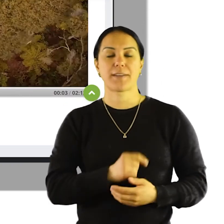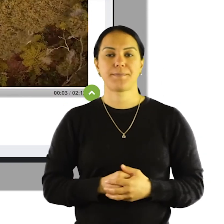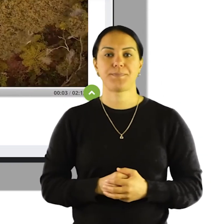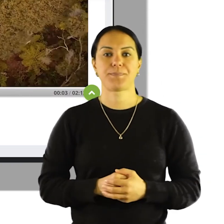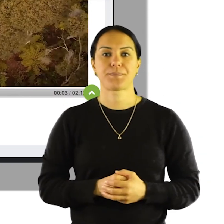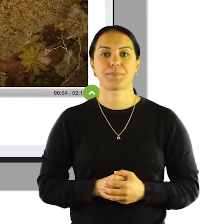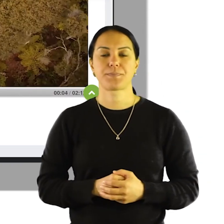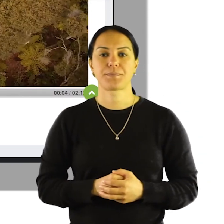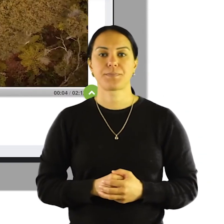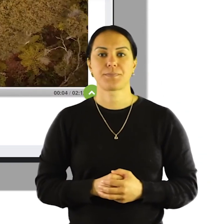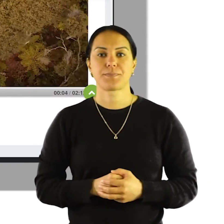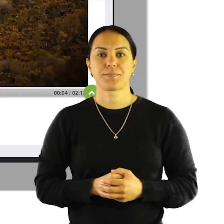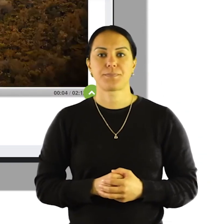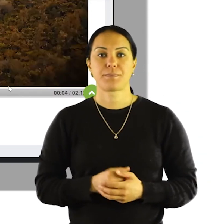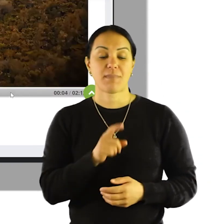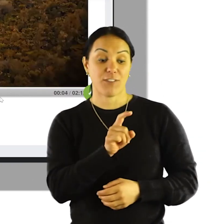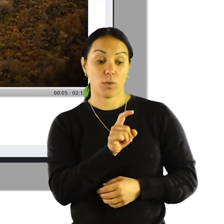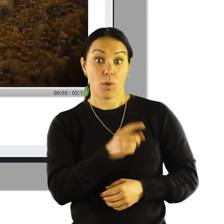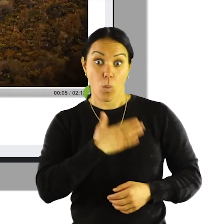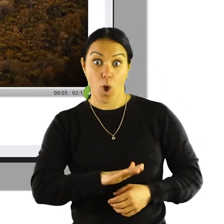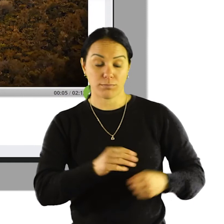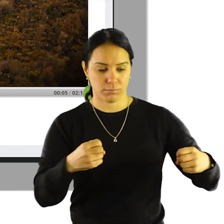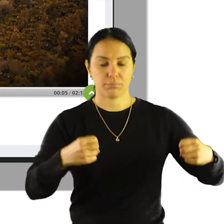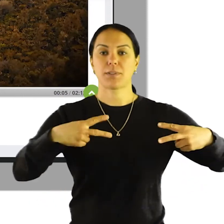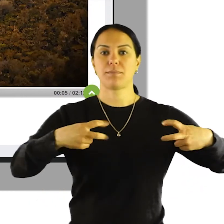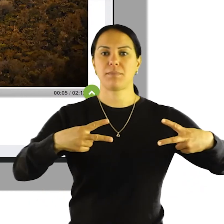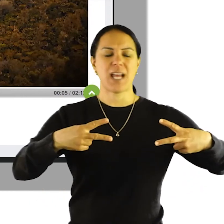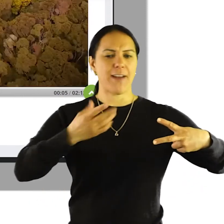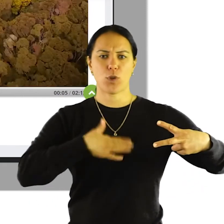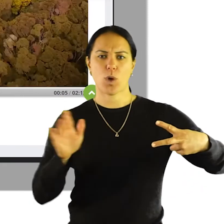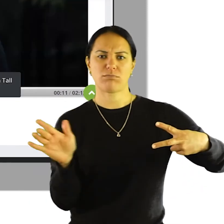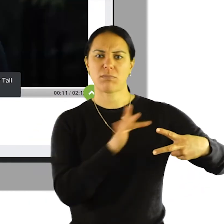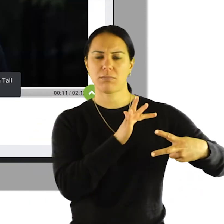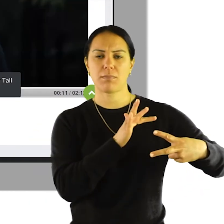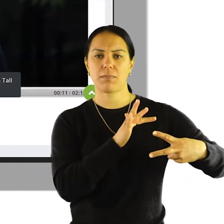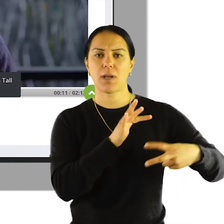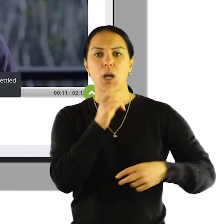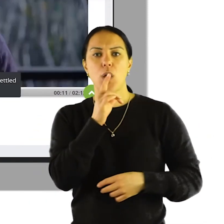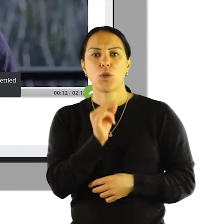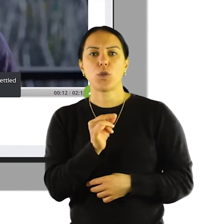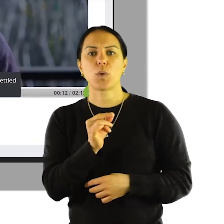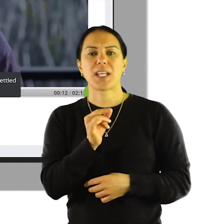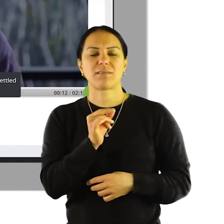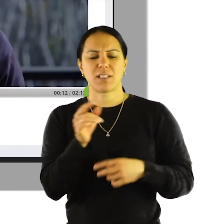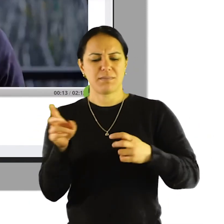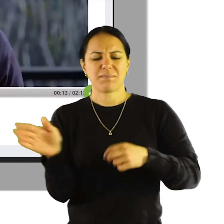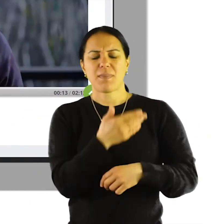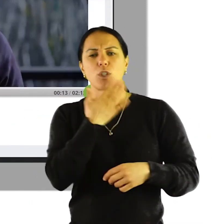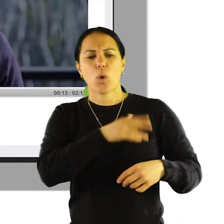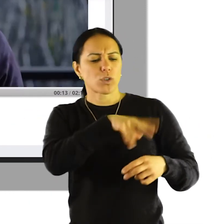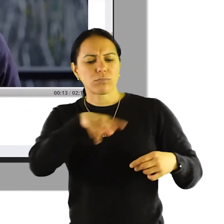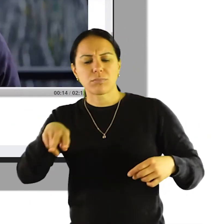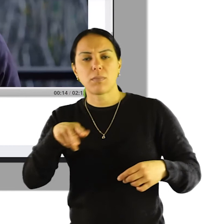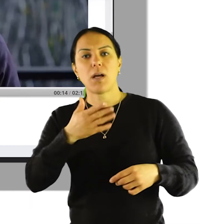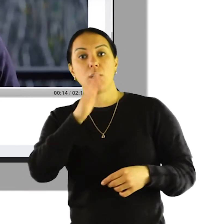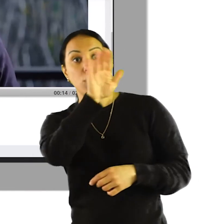this button and the closed captions will come up at the bottom. If you prefer not to have them on, you can ask for an